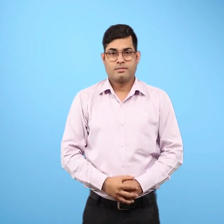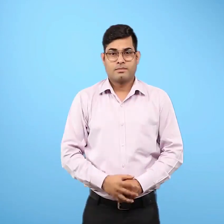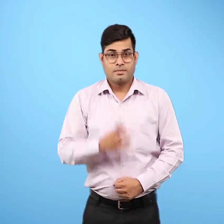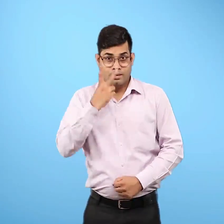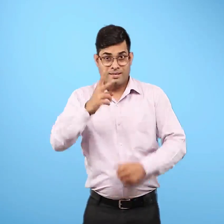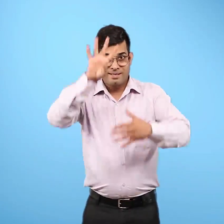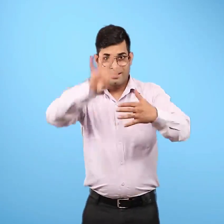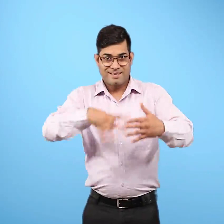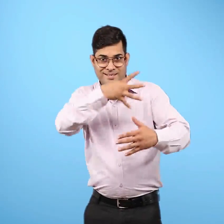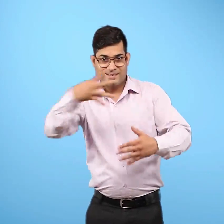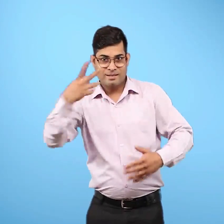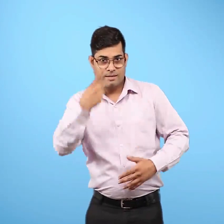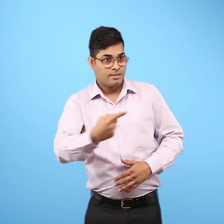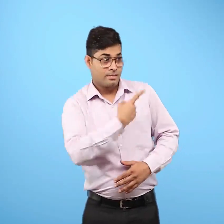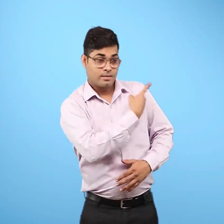We have a table with two columns.